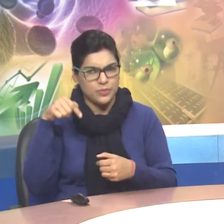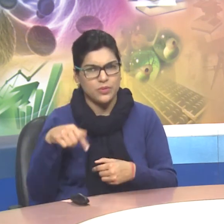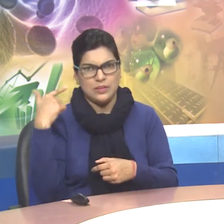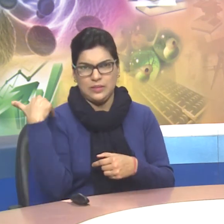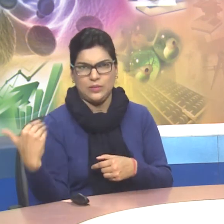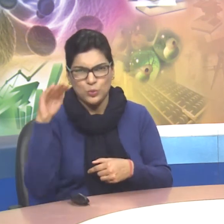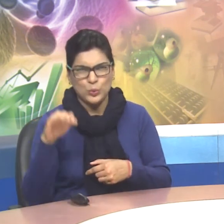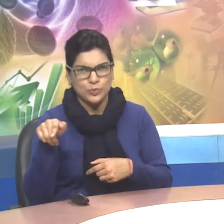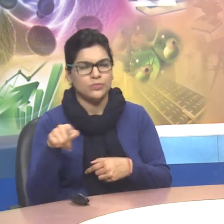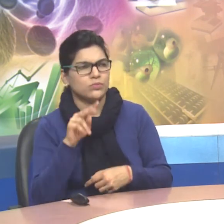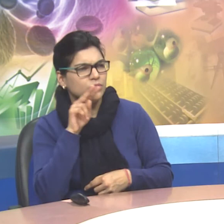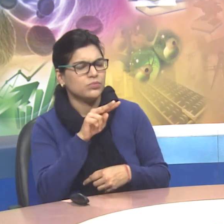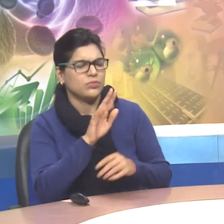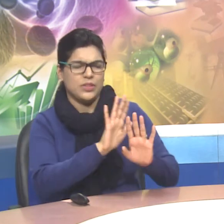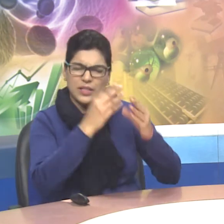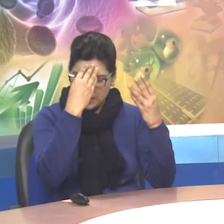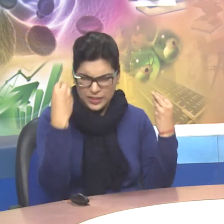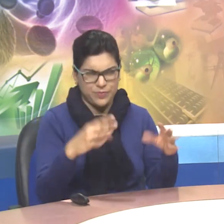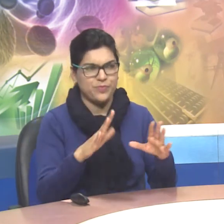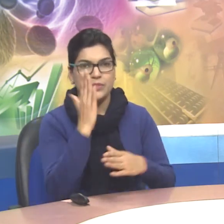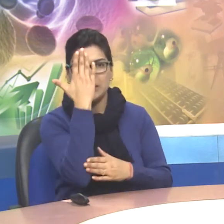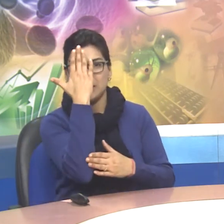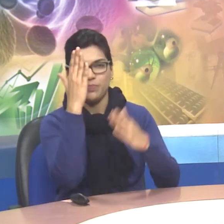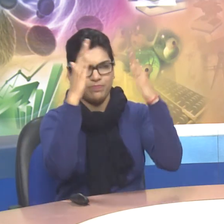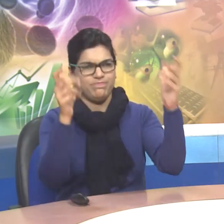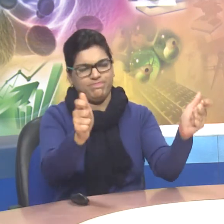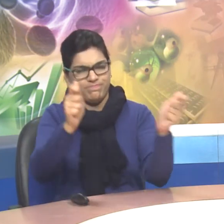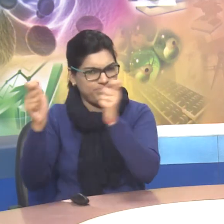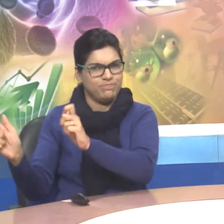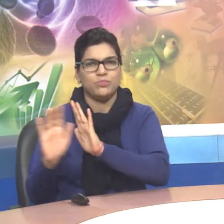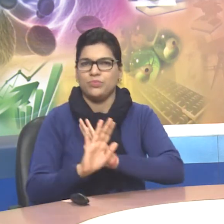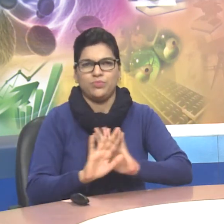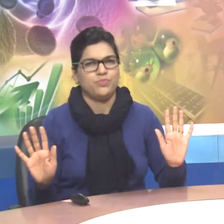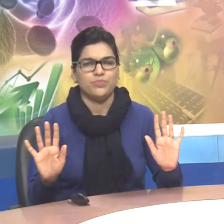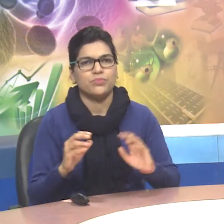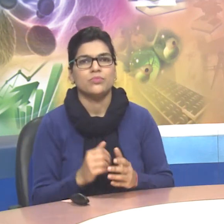I tried to pull her away from the mirror,